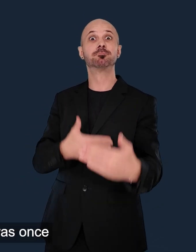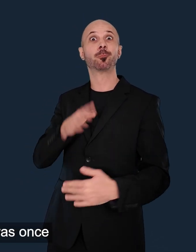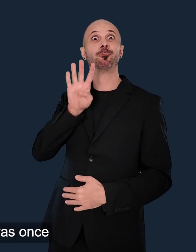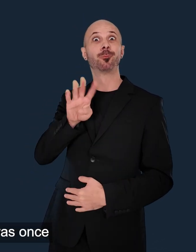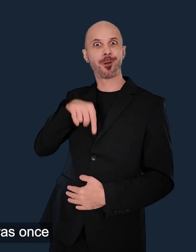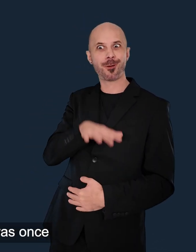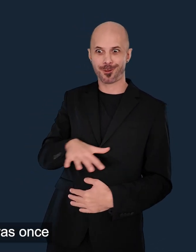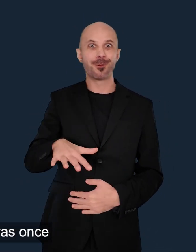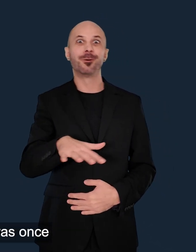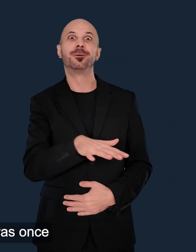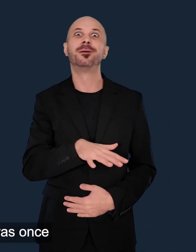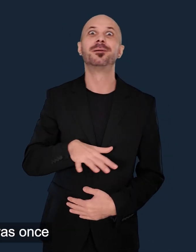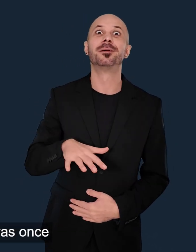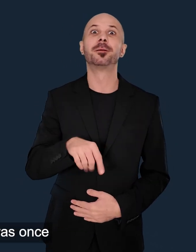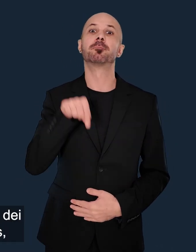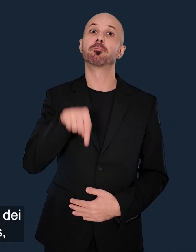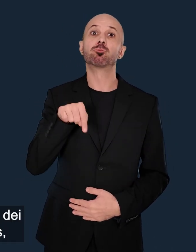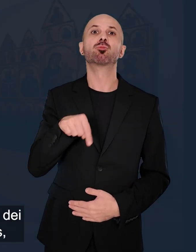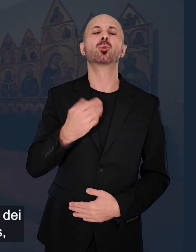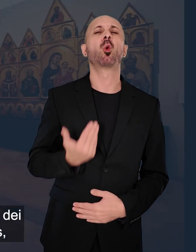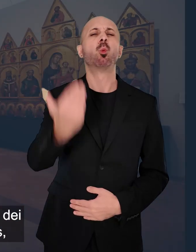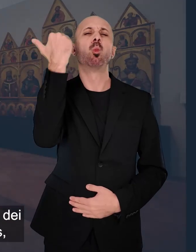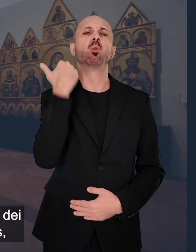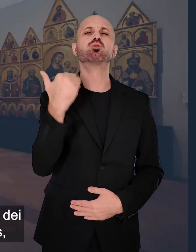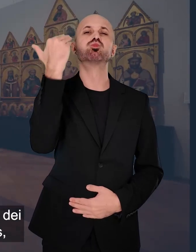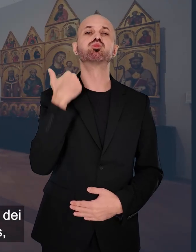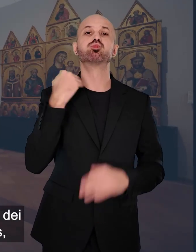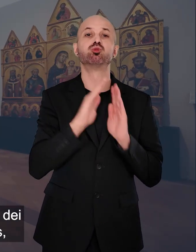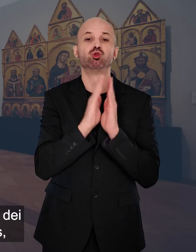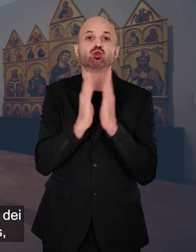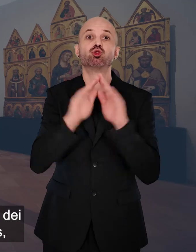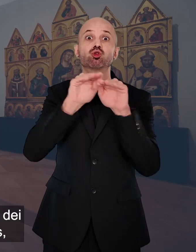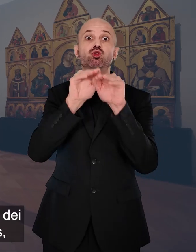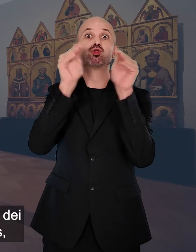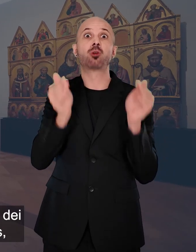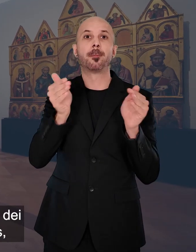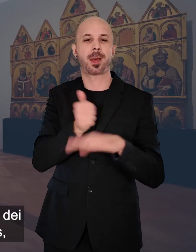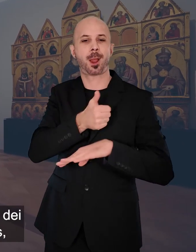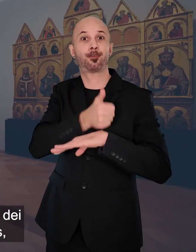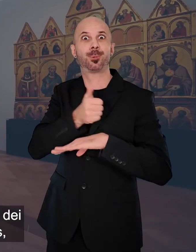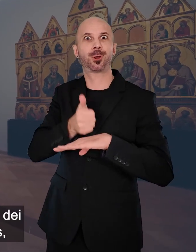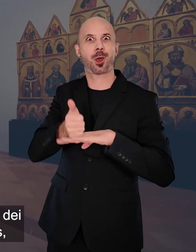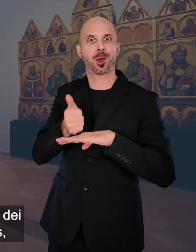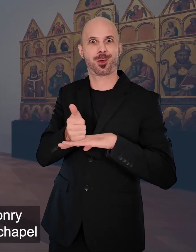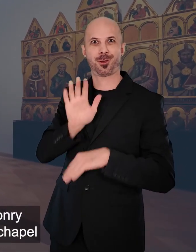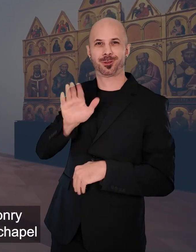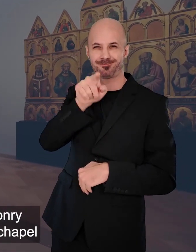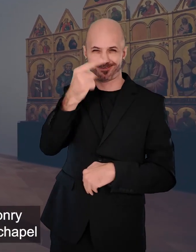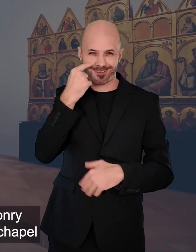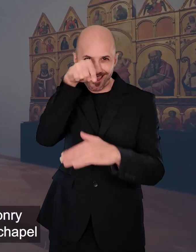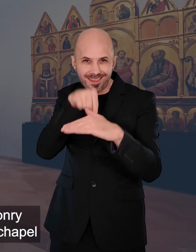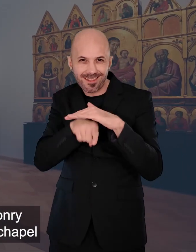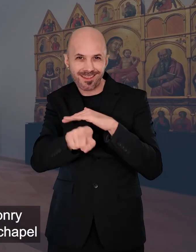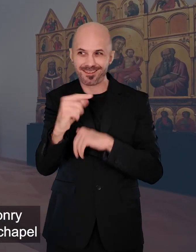Room 4 occupies the space that was once reserved for the older Cappella dei Priori, of which the windows, which